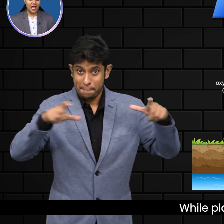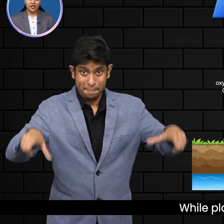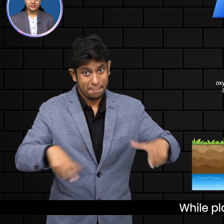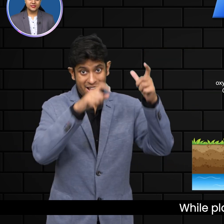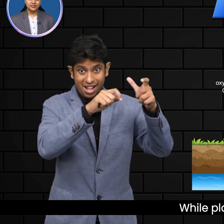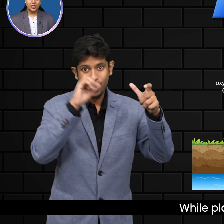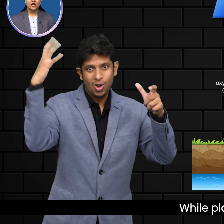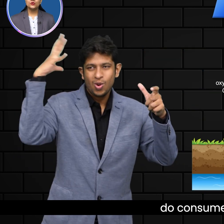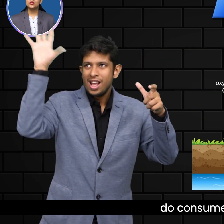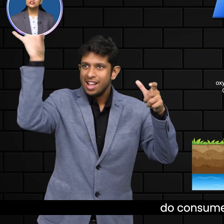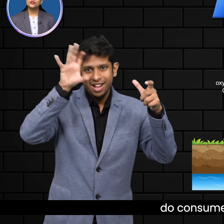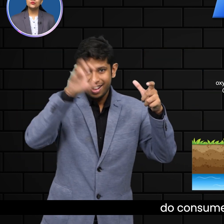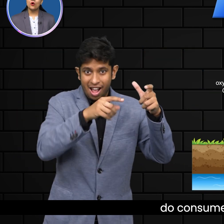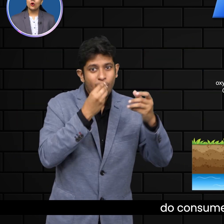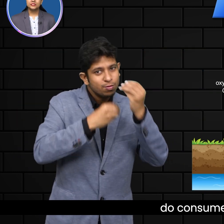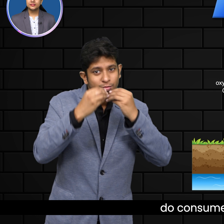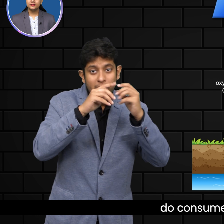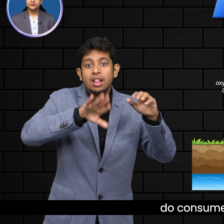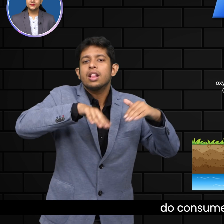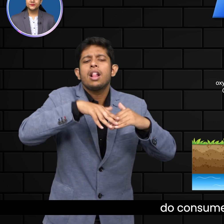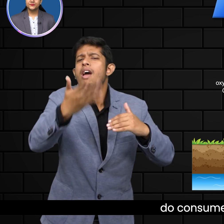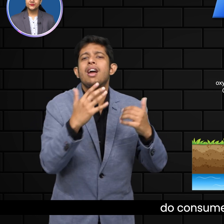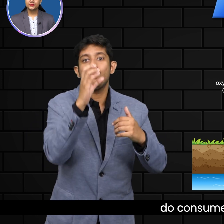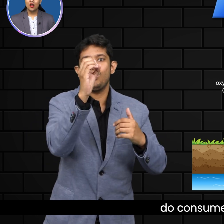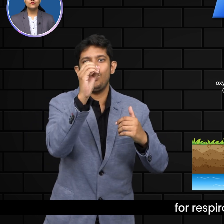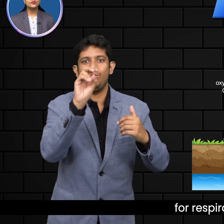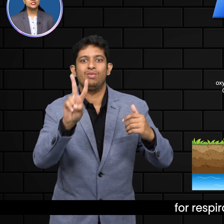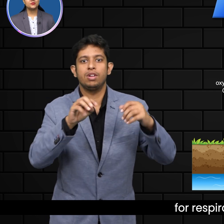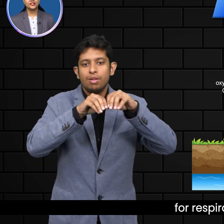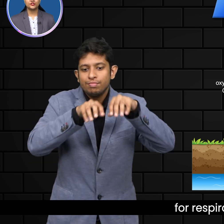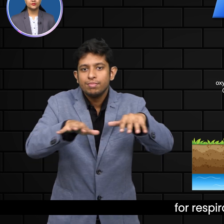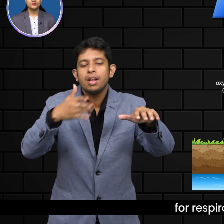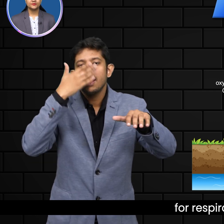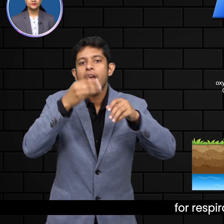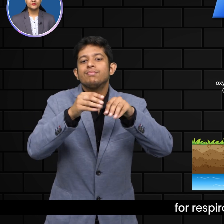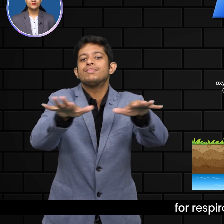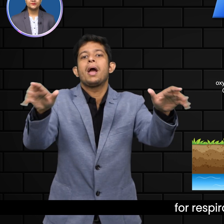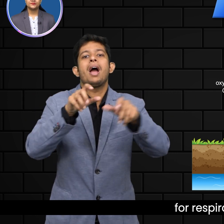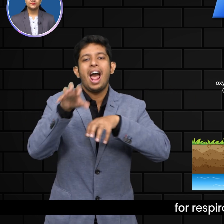while plants do consume oxygen for respiration.